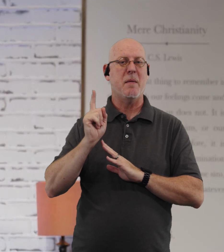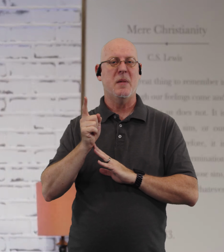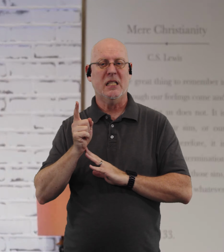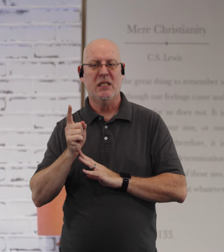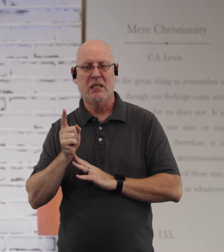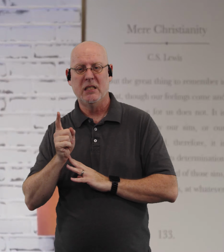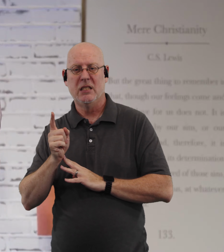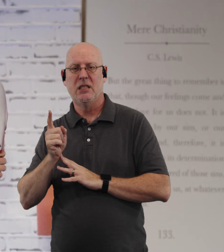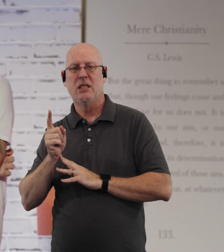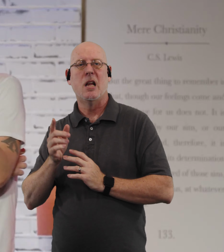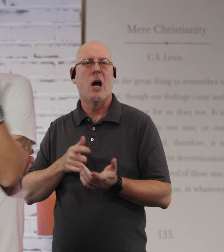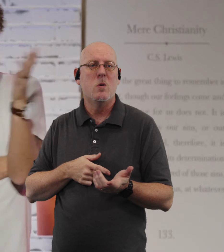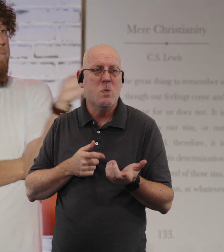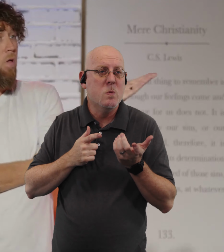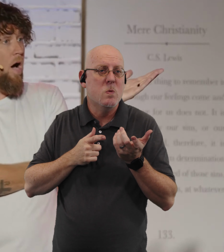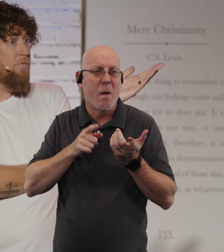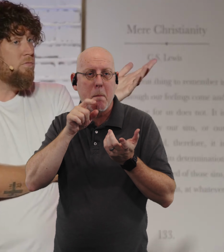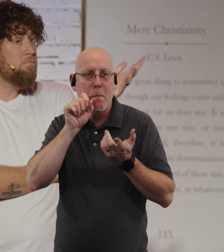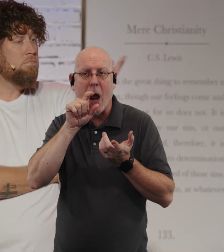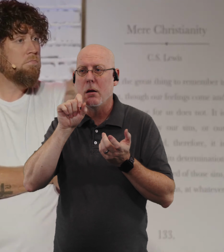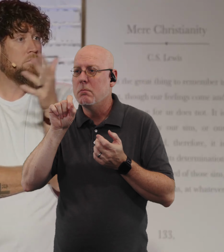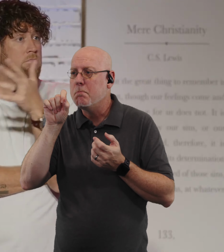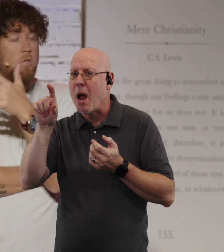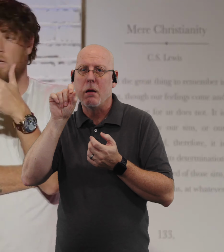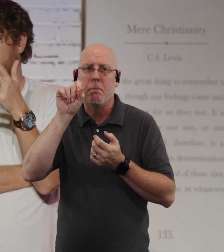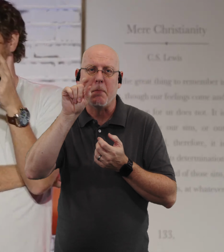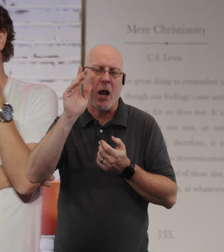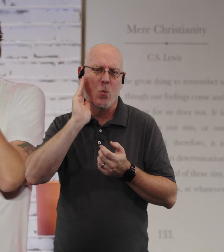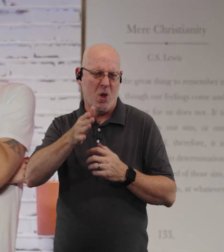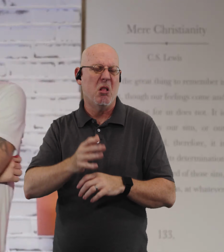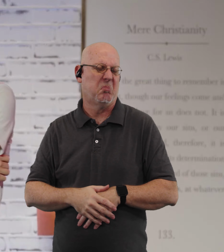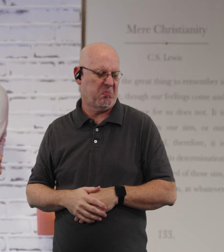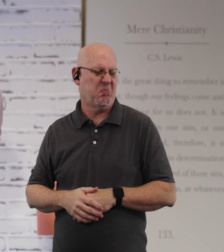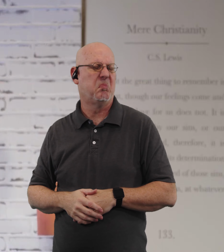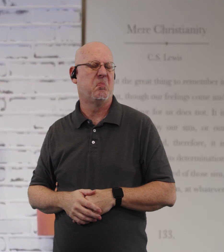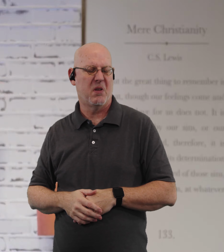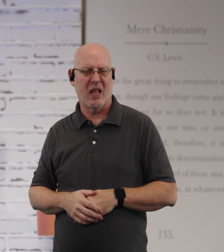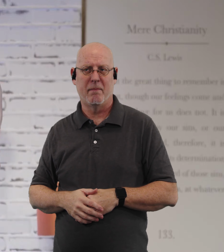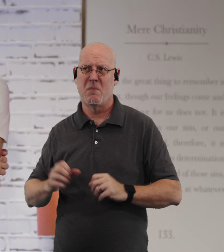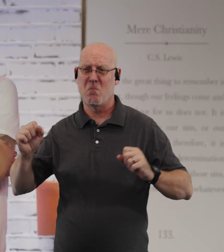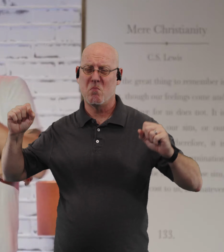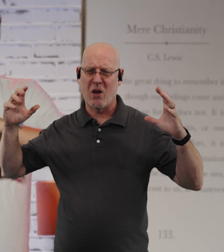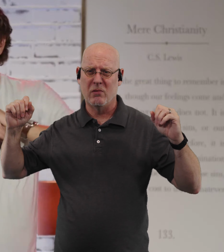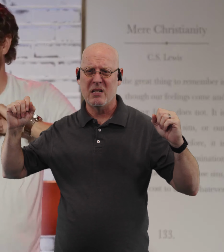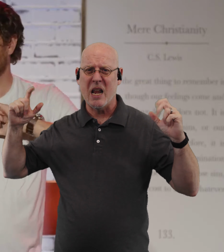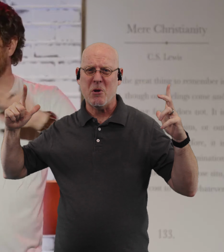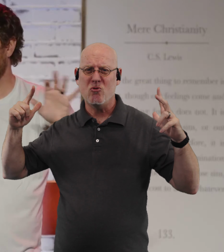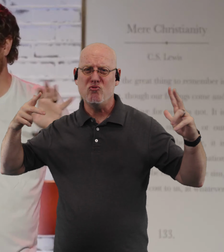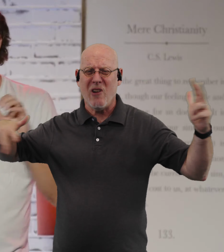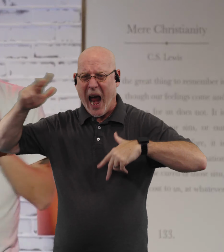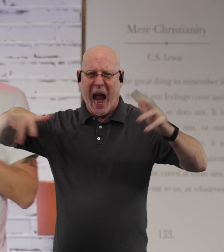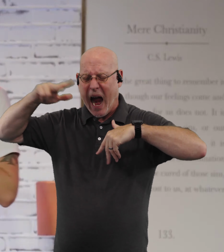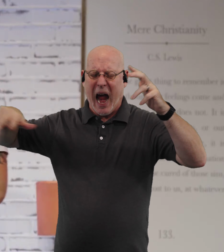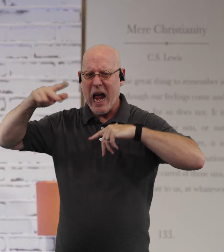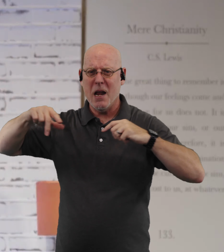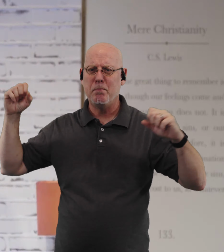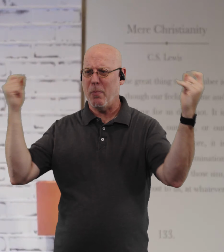minutes, and just kind of pick people off around the field. Well, they blow this horn, and everyone just starts running,